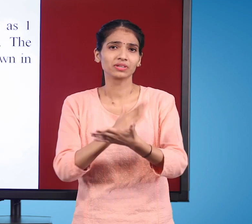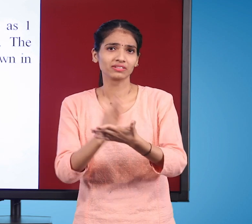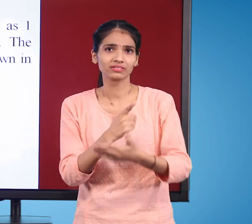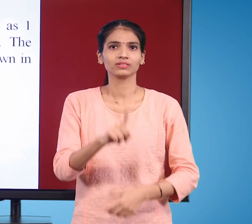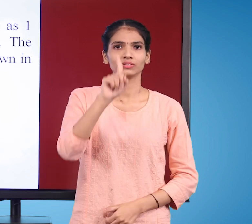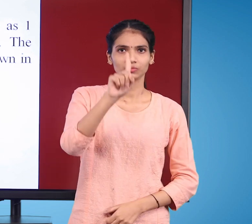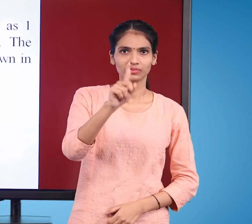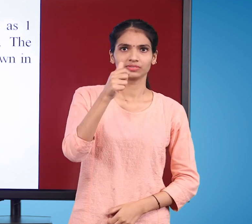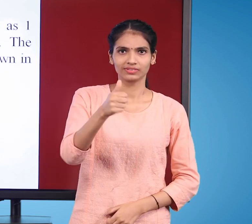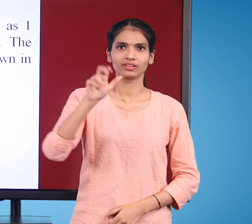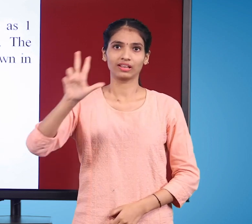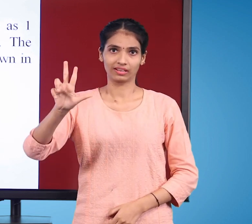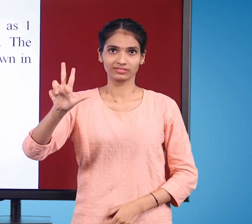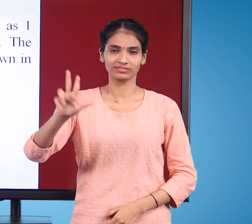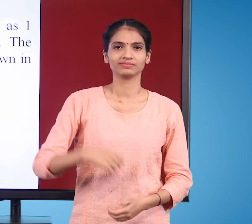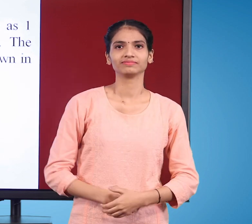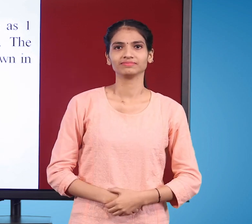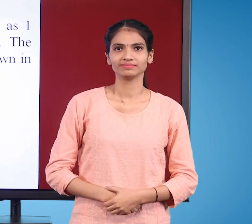Page 198.